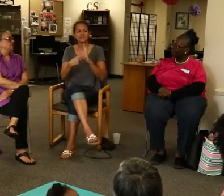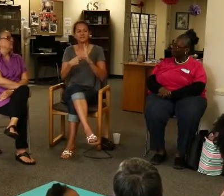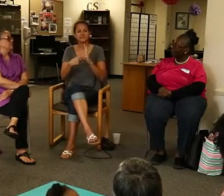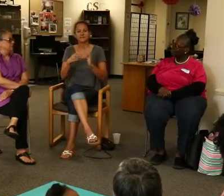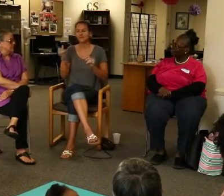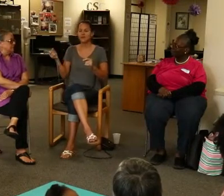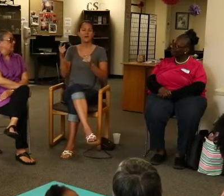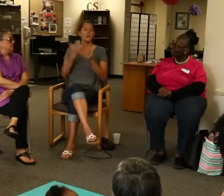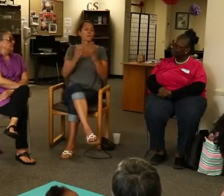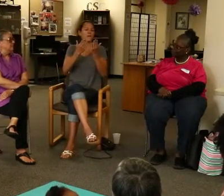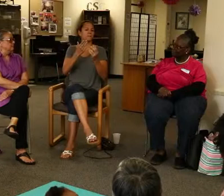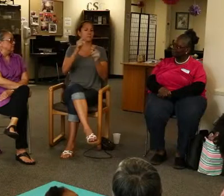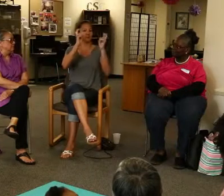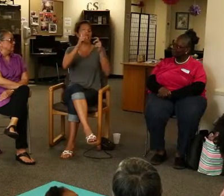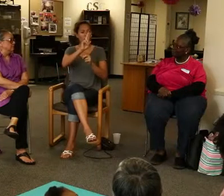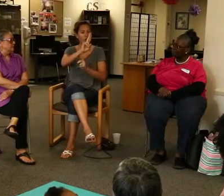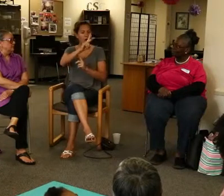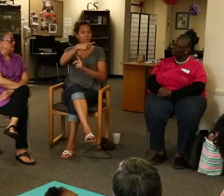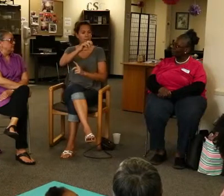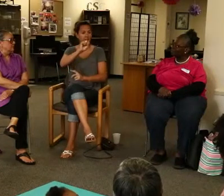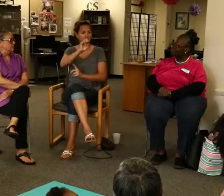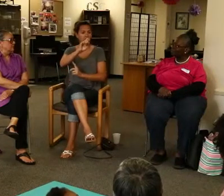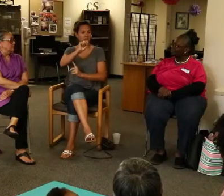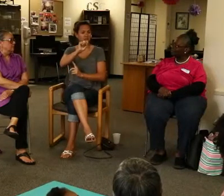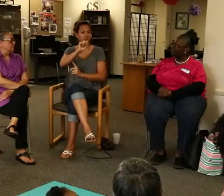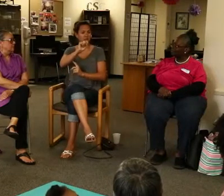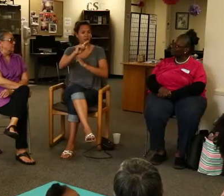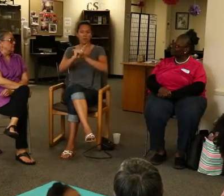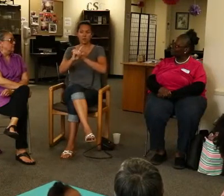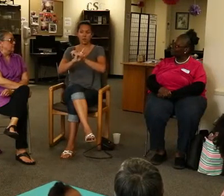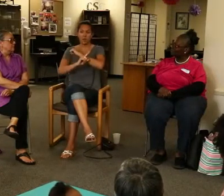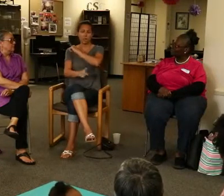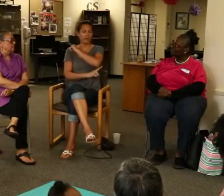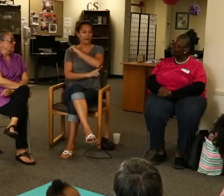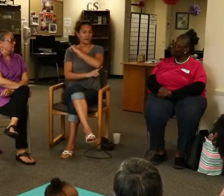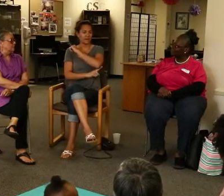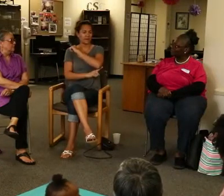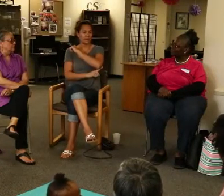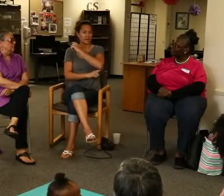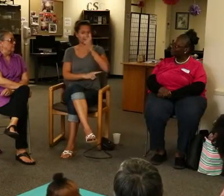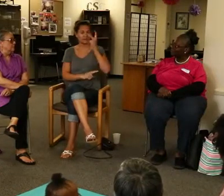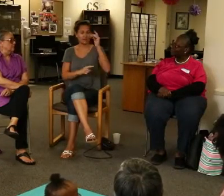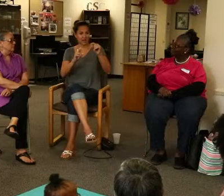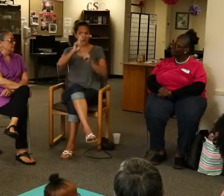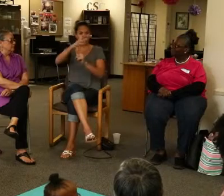she wasn't signing the English words, she was using the conceptually accurate signs. So you